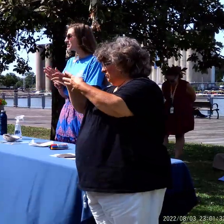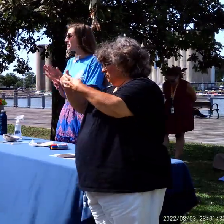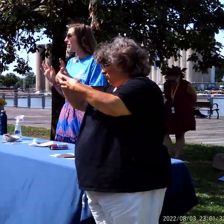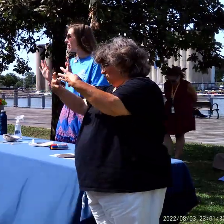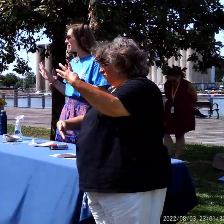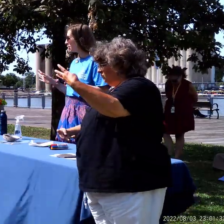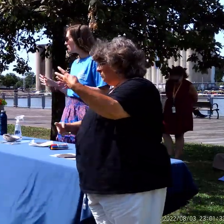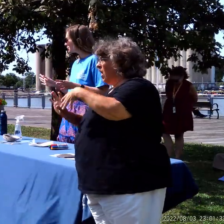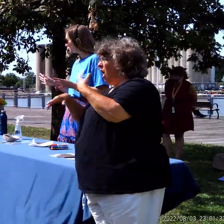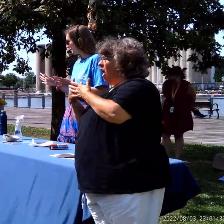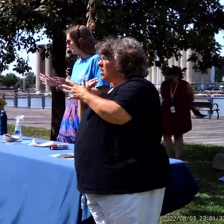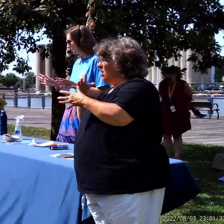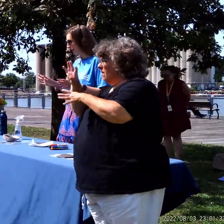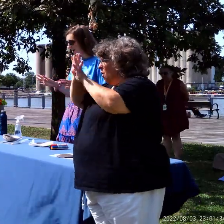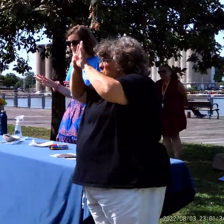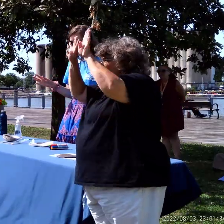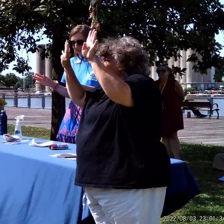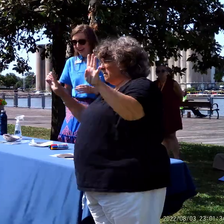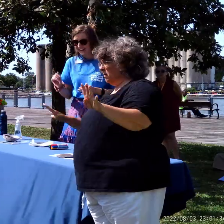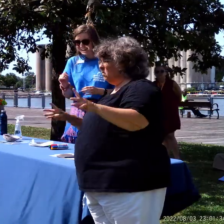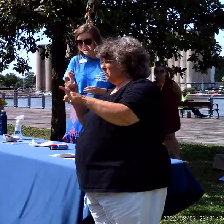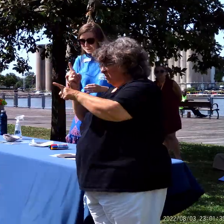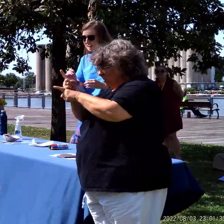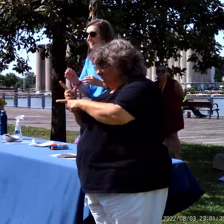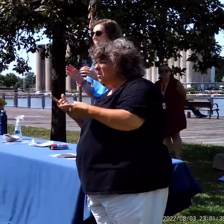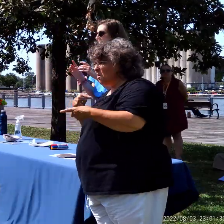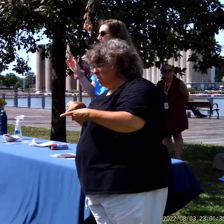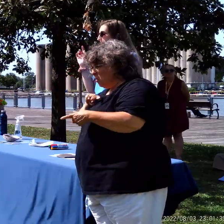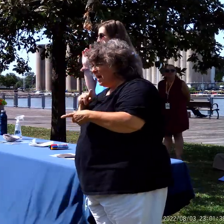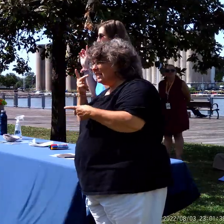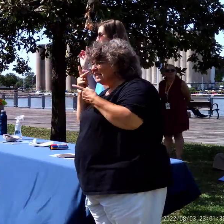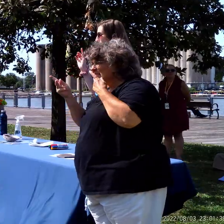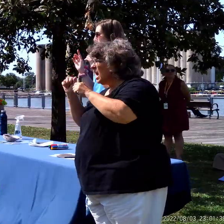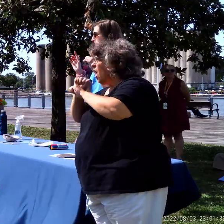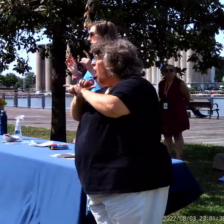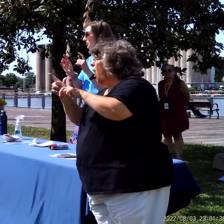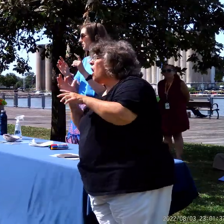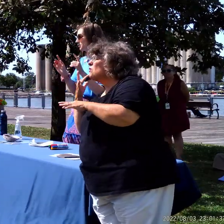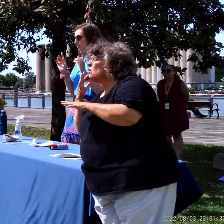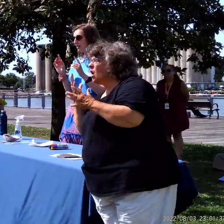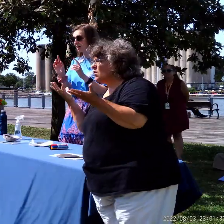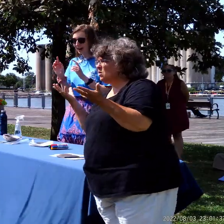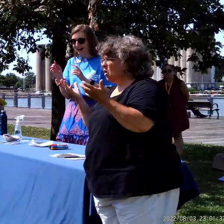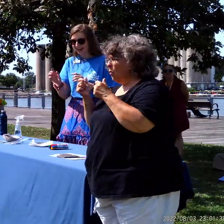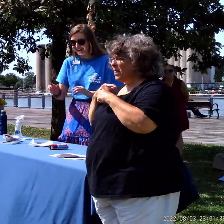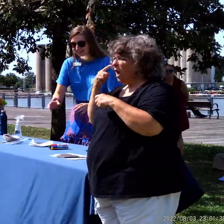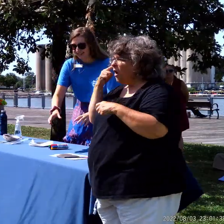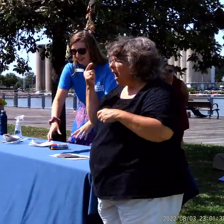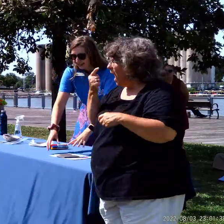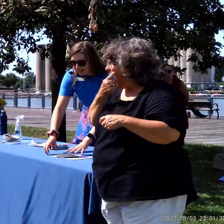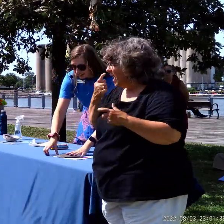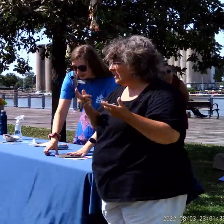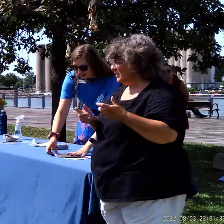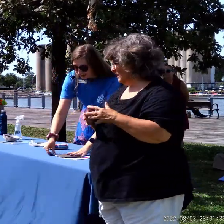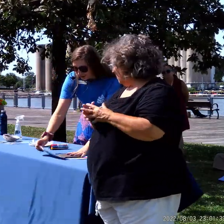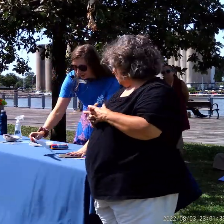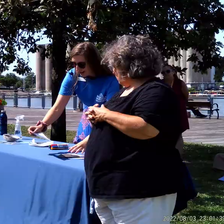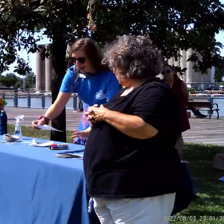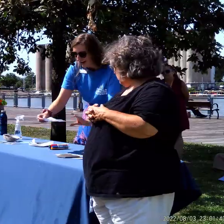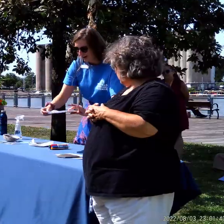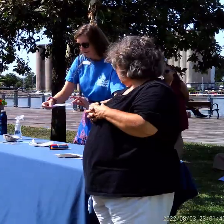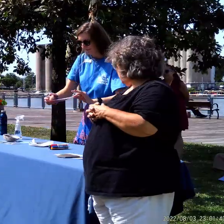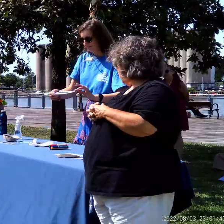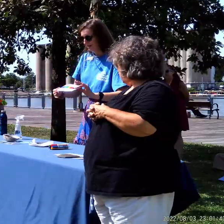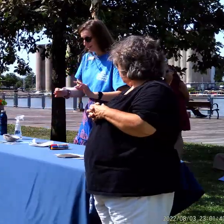So those are all the colors of the rainbow, right? And so we can see all of those colors with our eyes. So